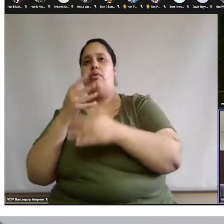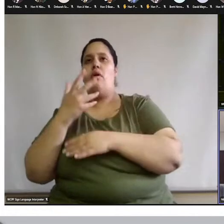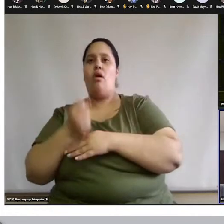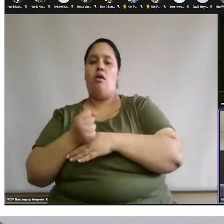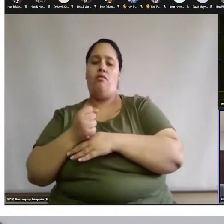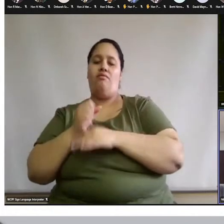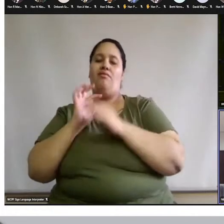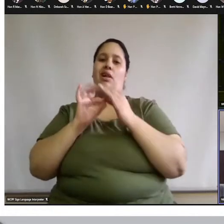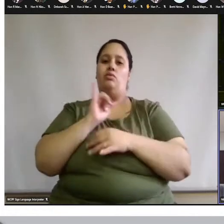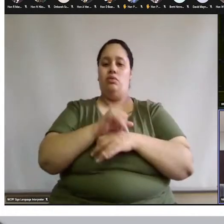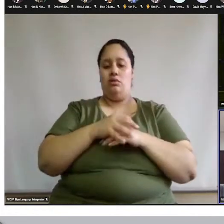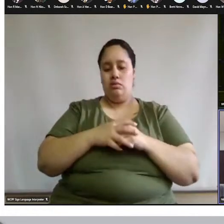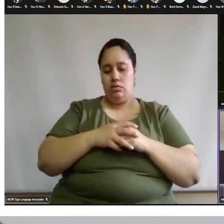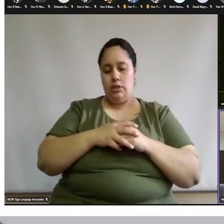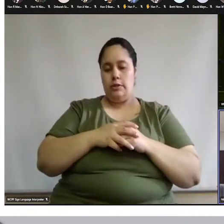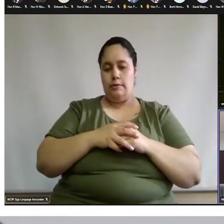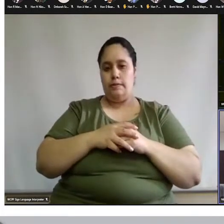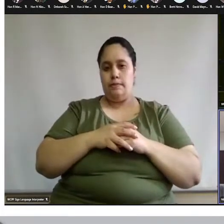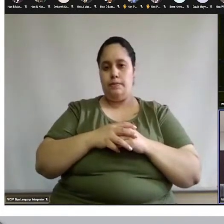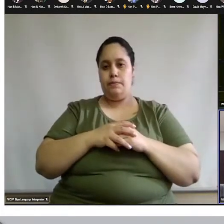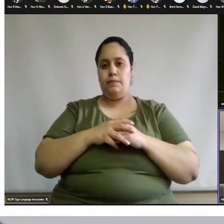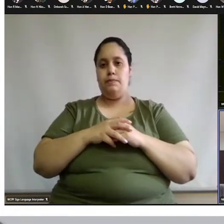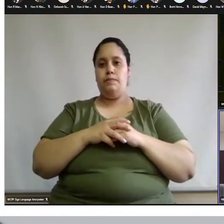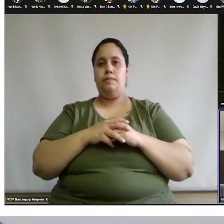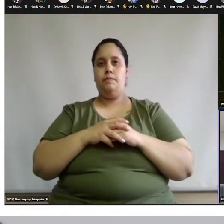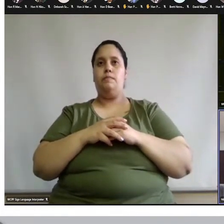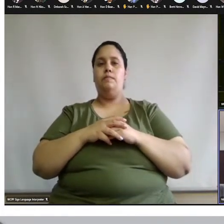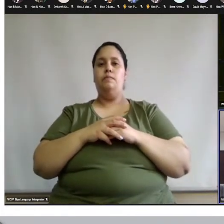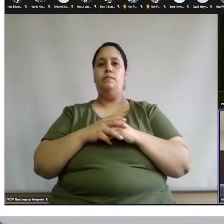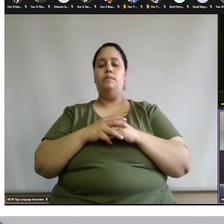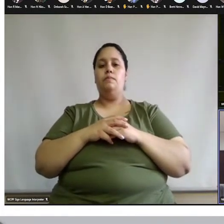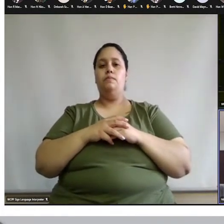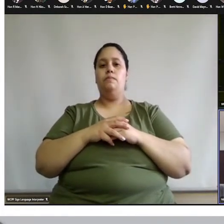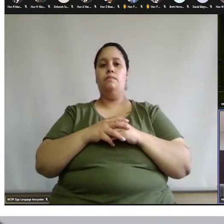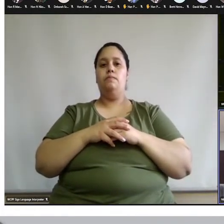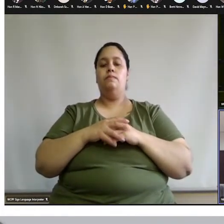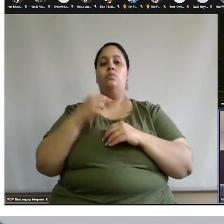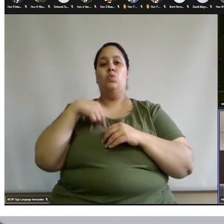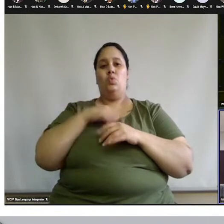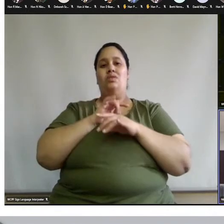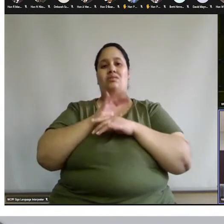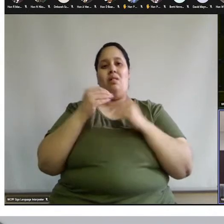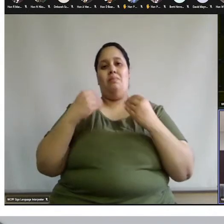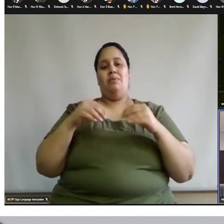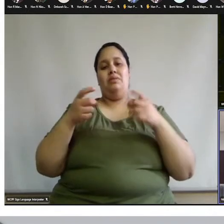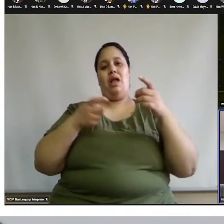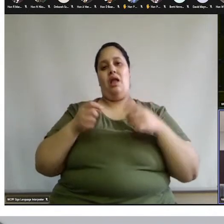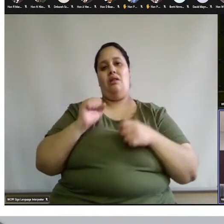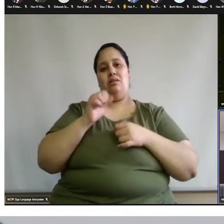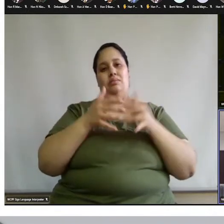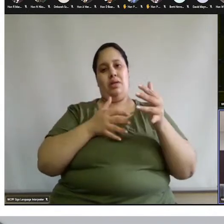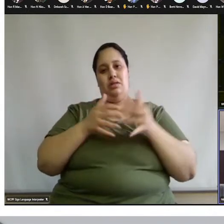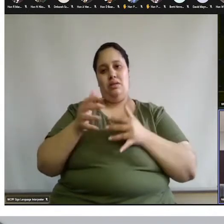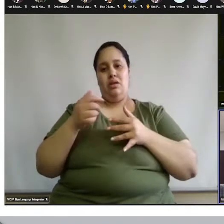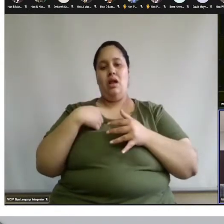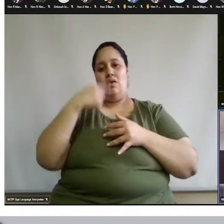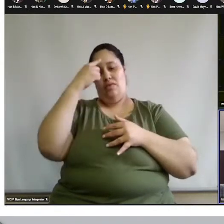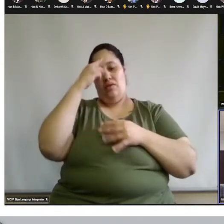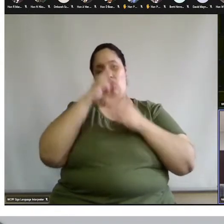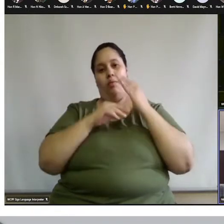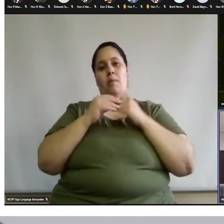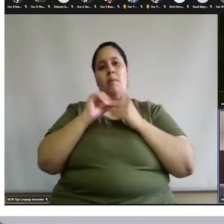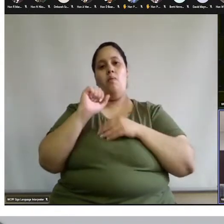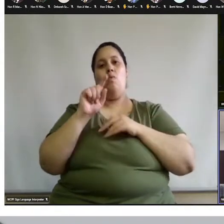particular regard. Yeah, and I think we are still dealing with that particular matter. I think Honorable Member Maran will